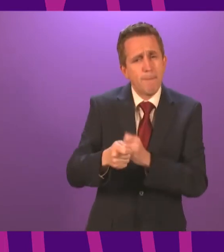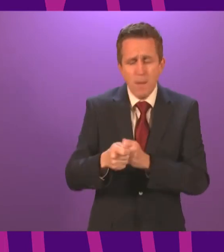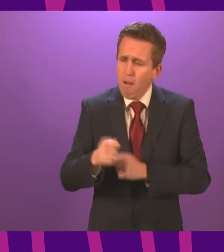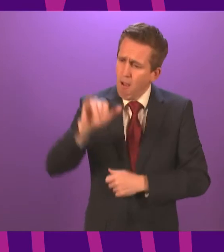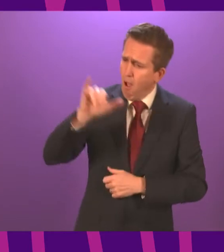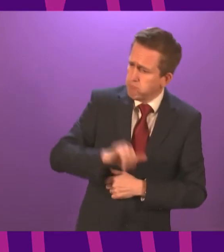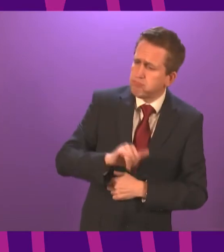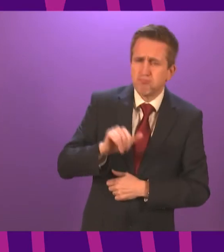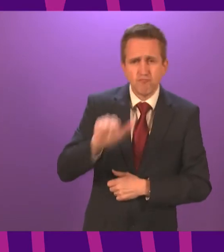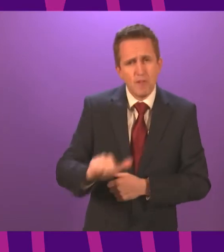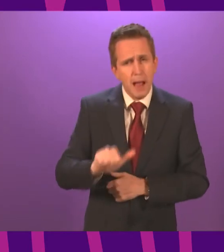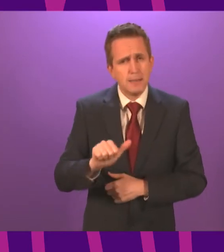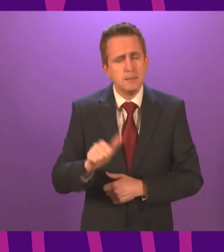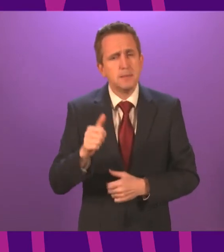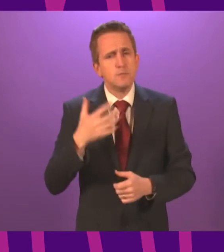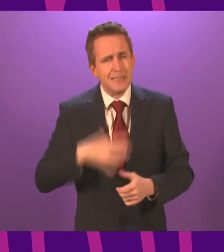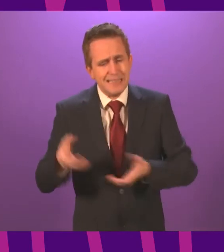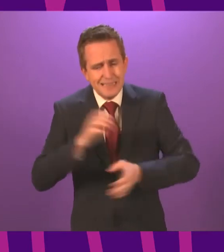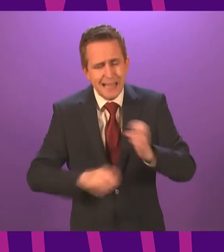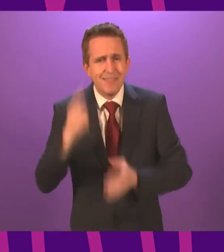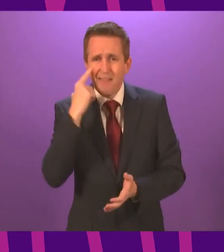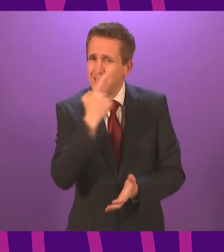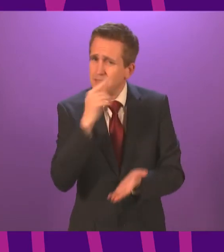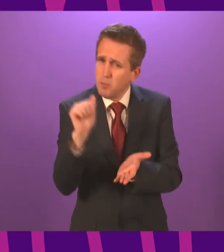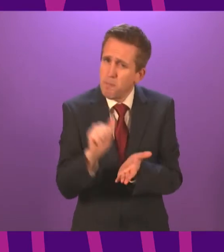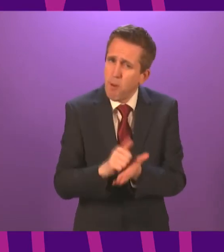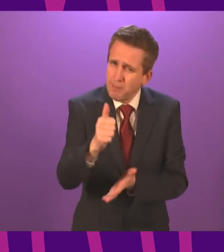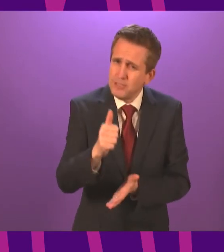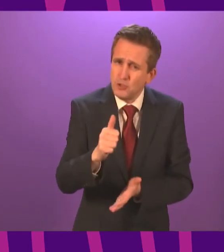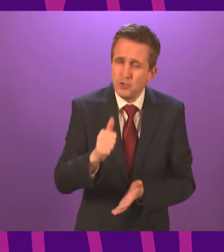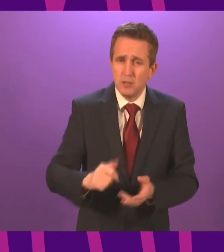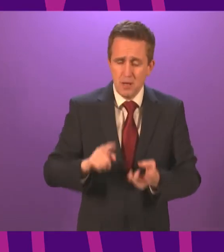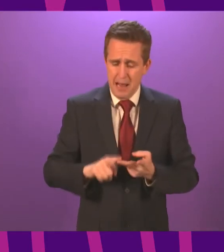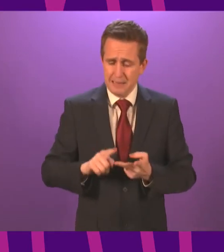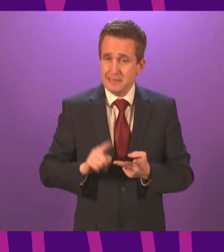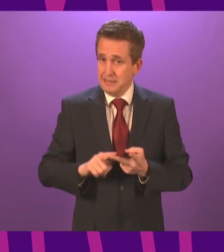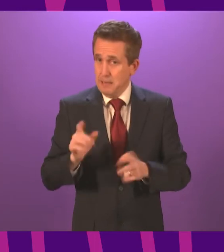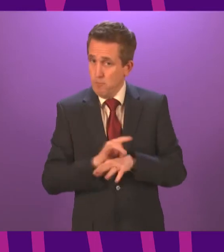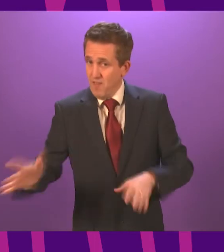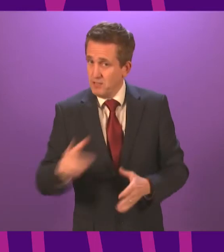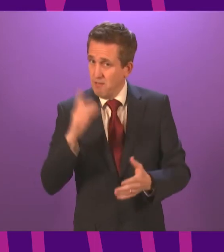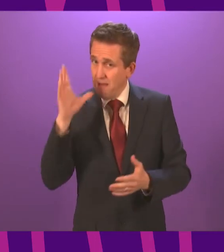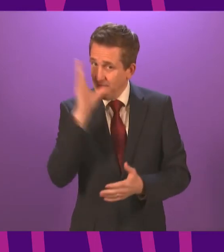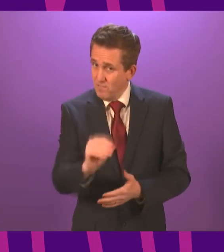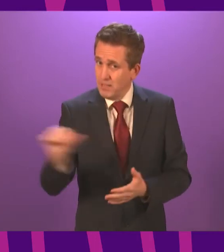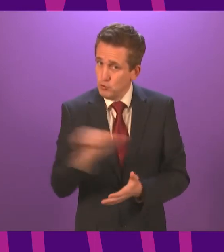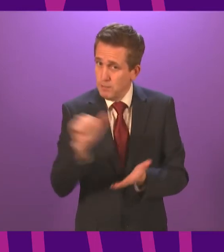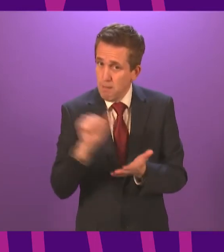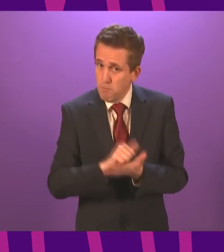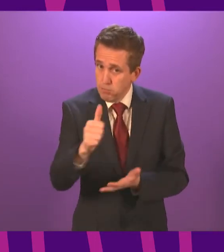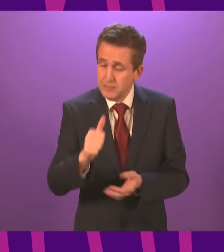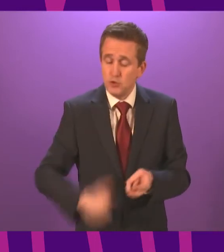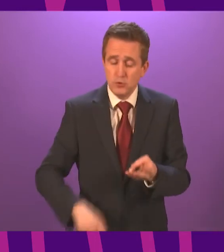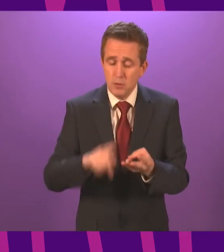it in relation to the publication of scientific evidence. We've called for this as well as for the publication of expert advice and clarification